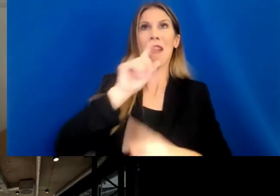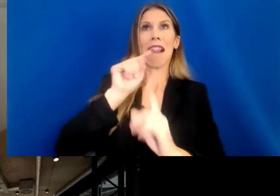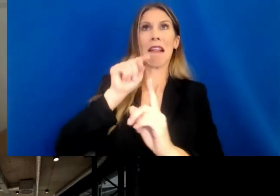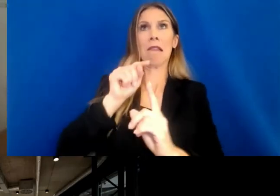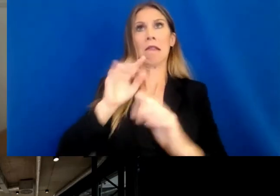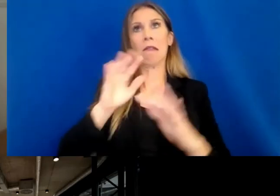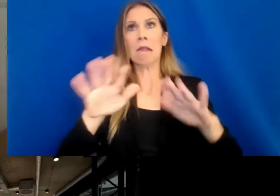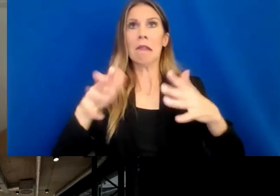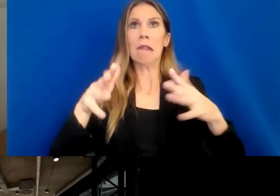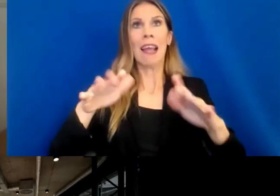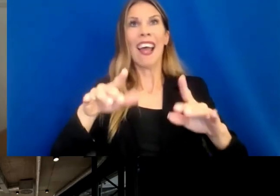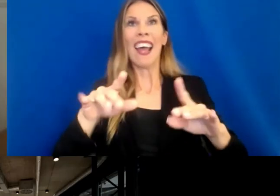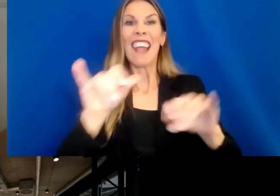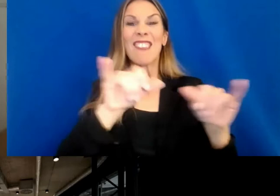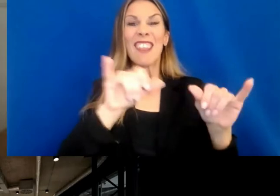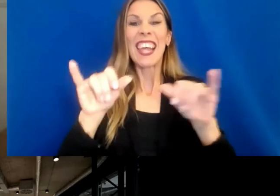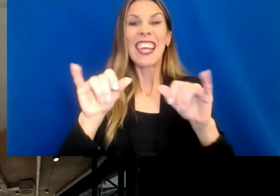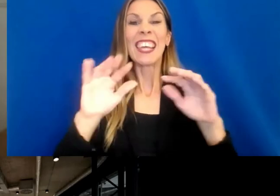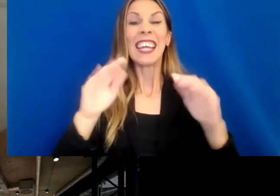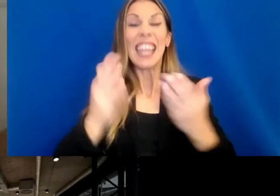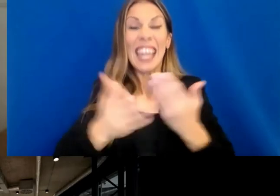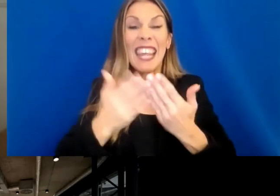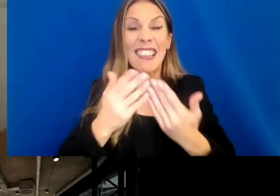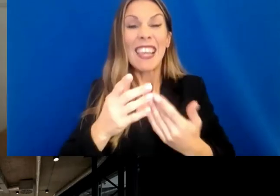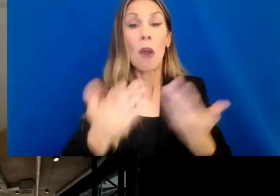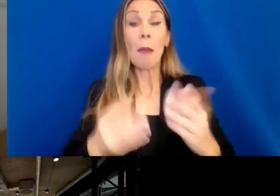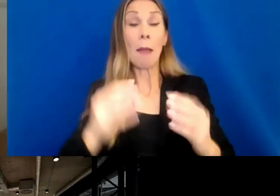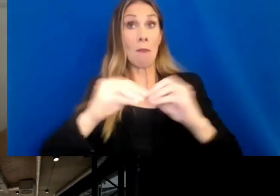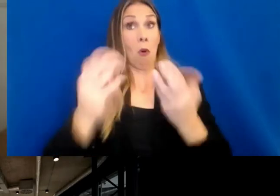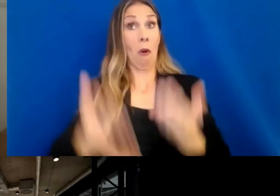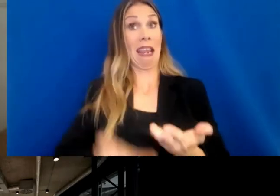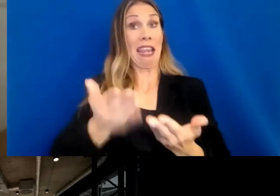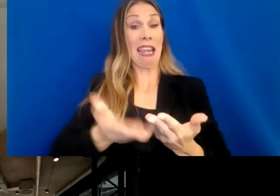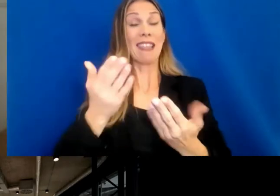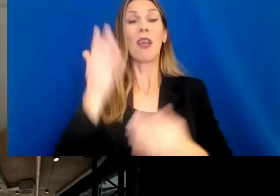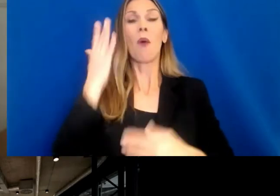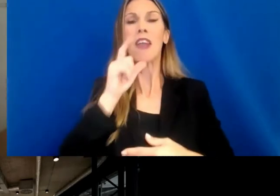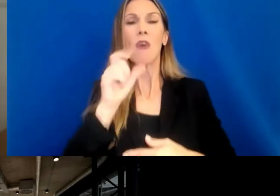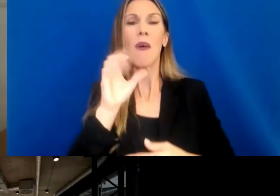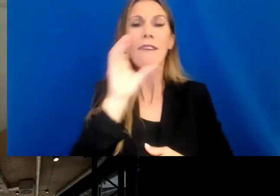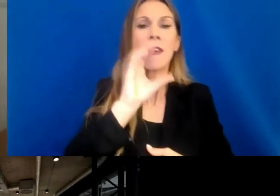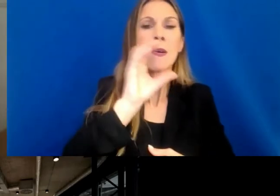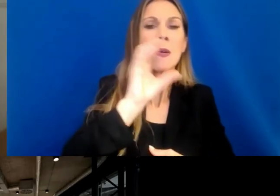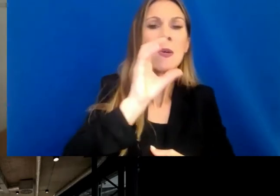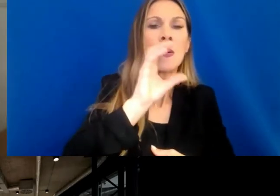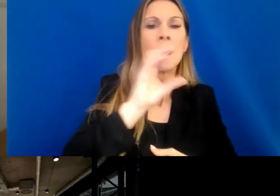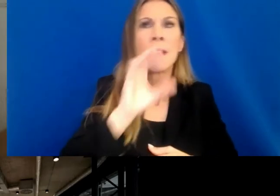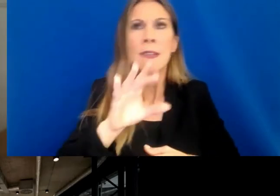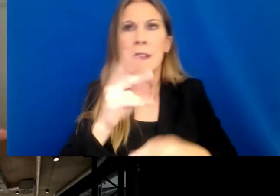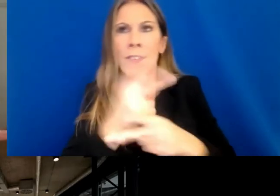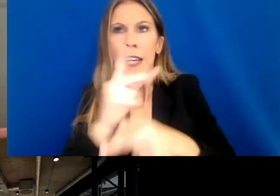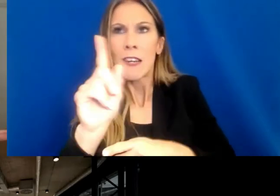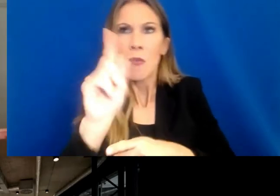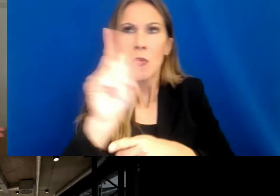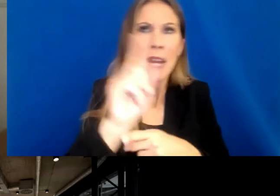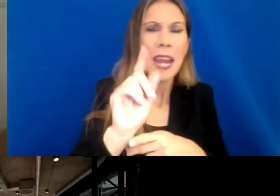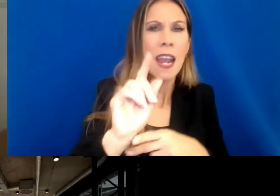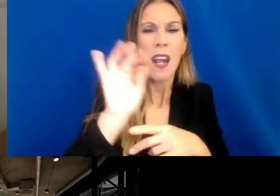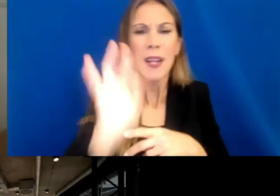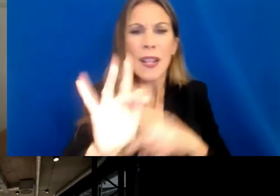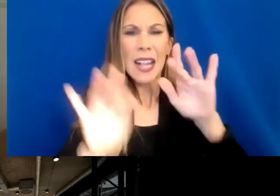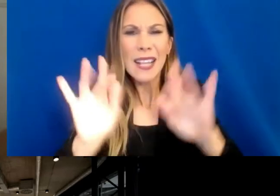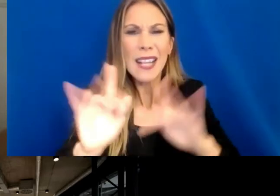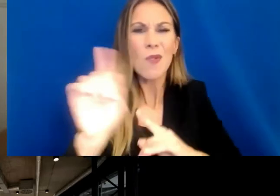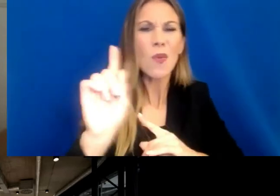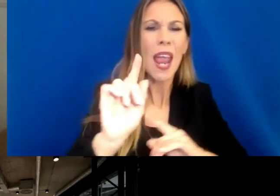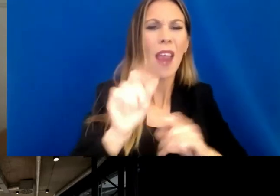say, as easy, if not easier, because you will not have to hunt and seek to get to a session. You are essentially in